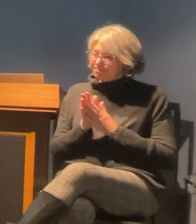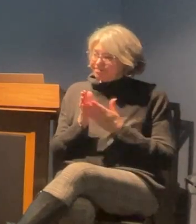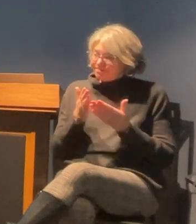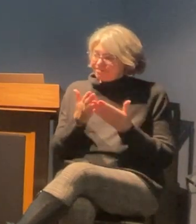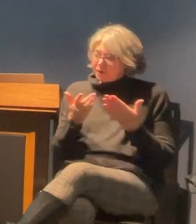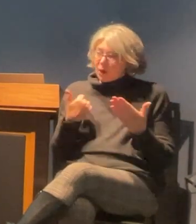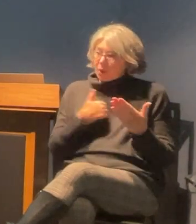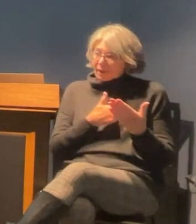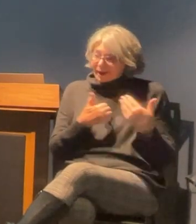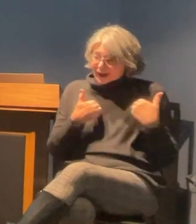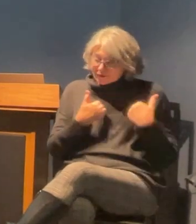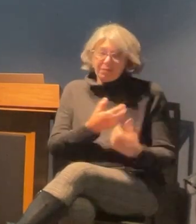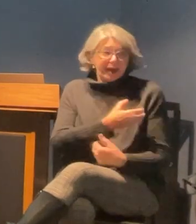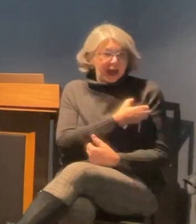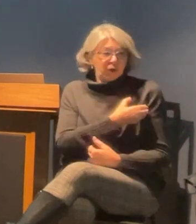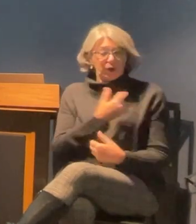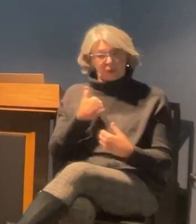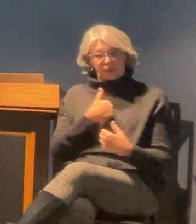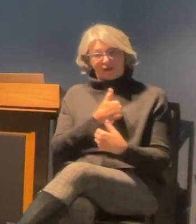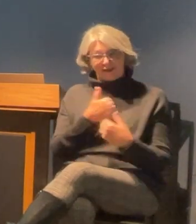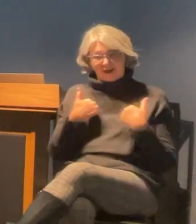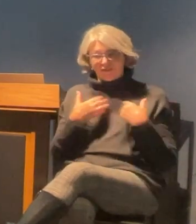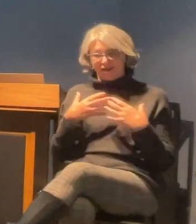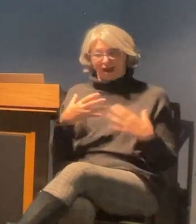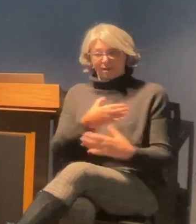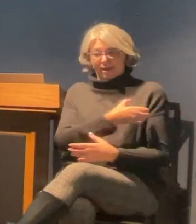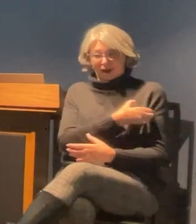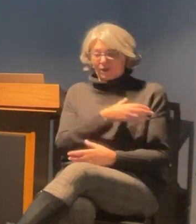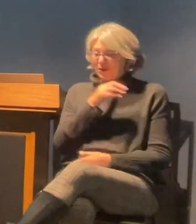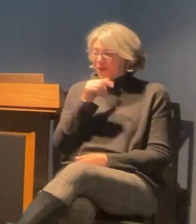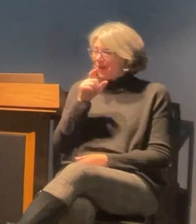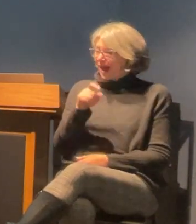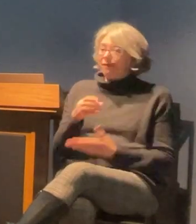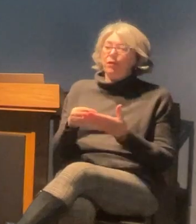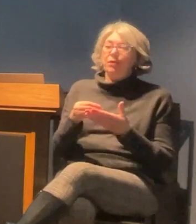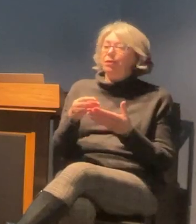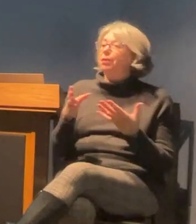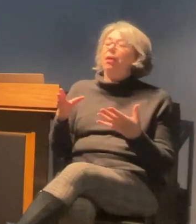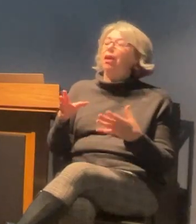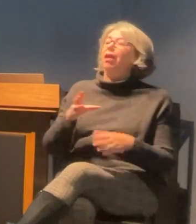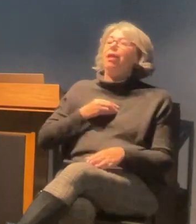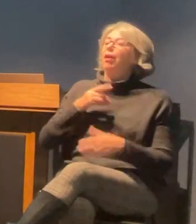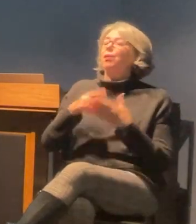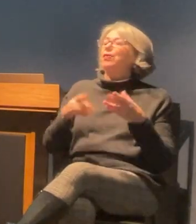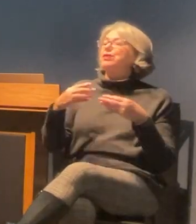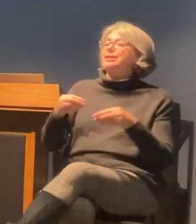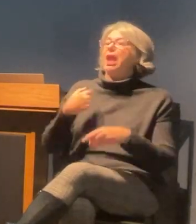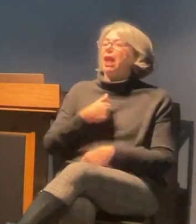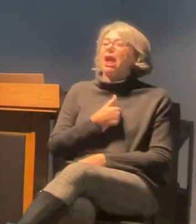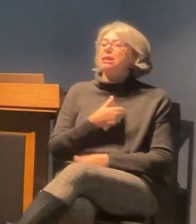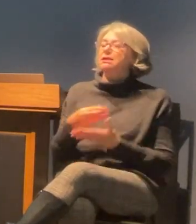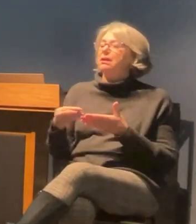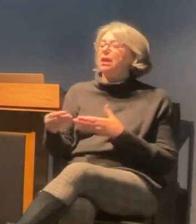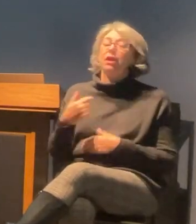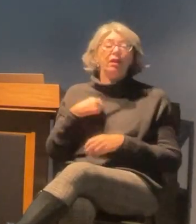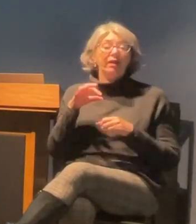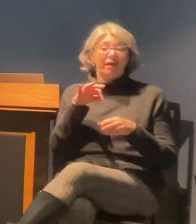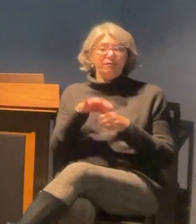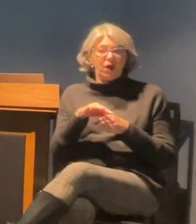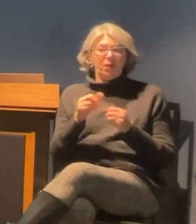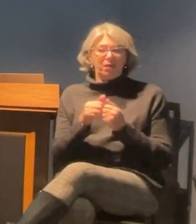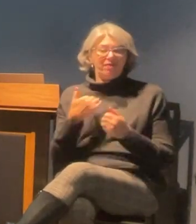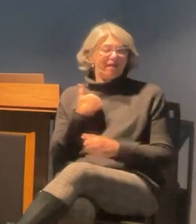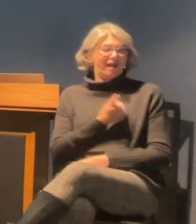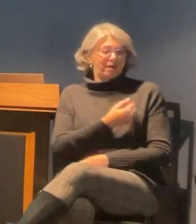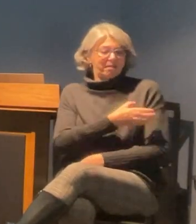and we have power. We have a lot of power, and we don't have to buy what they are selling us. And we can vote with our power